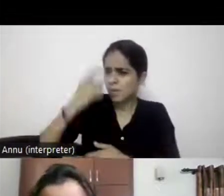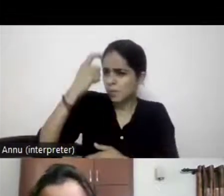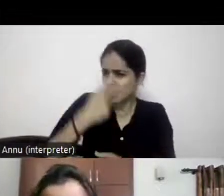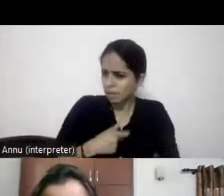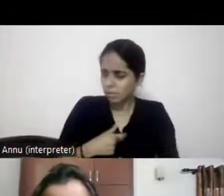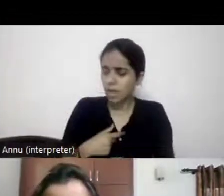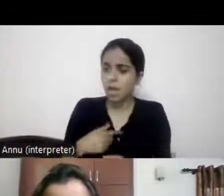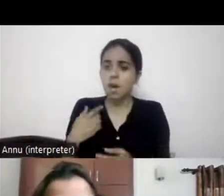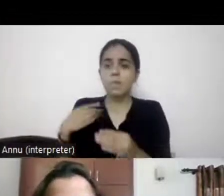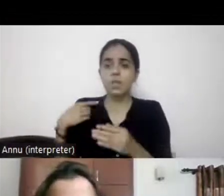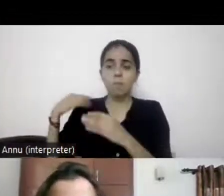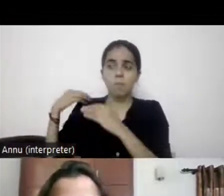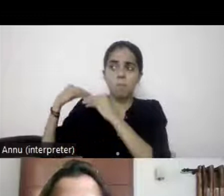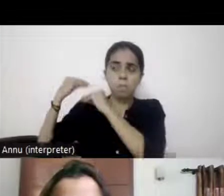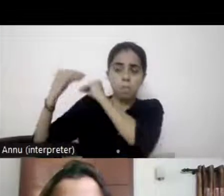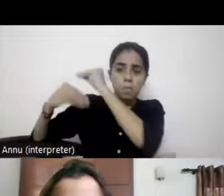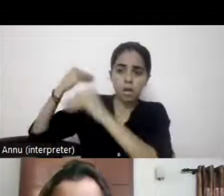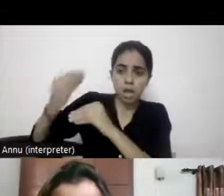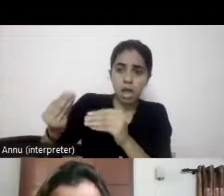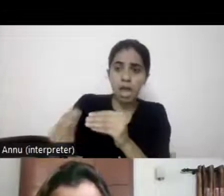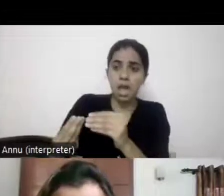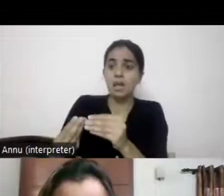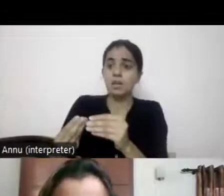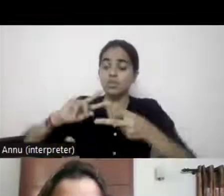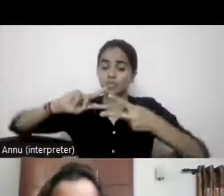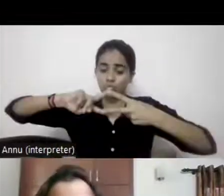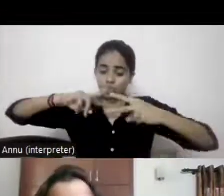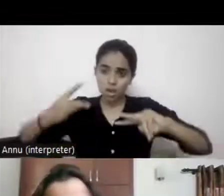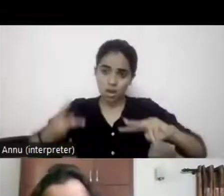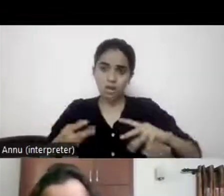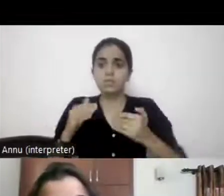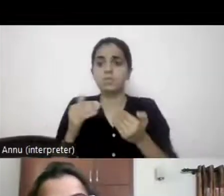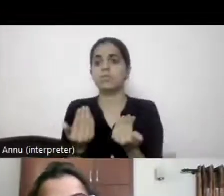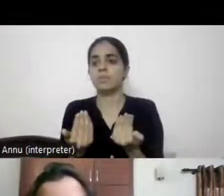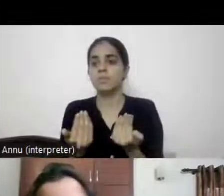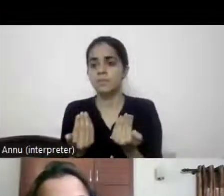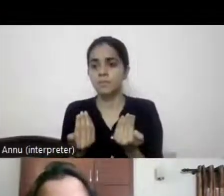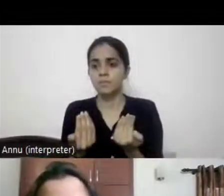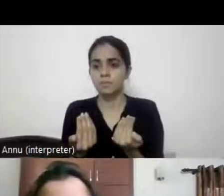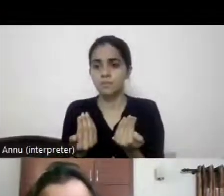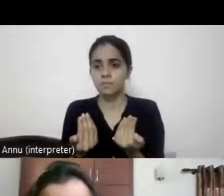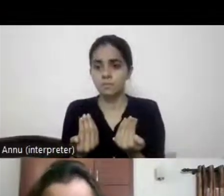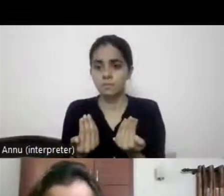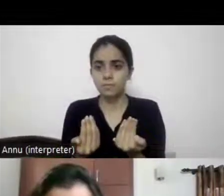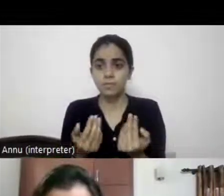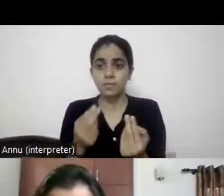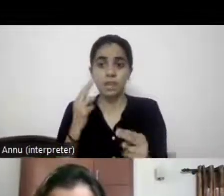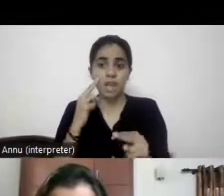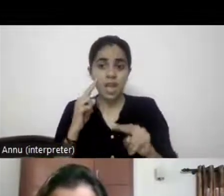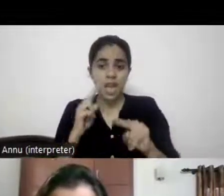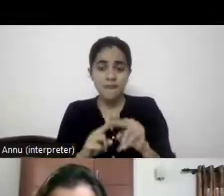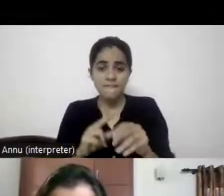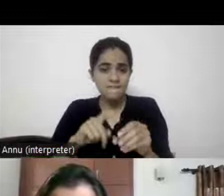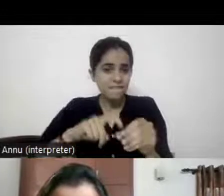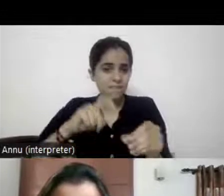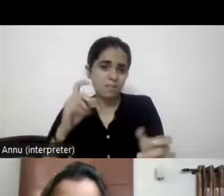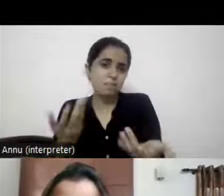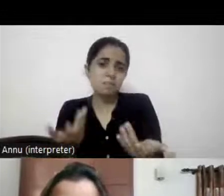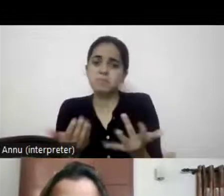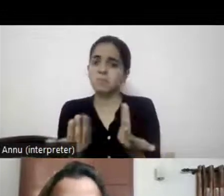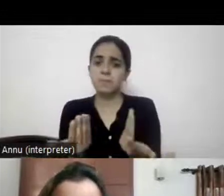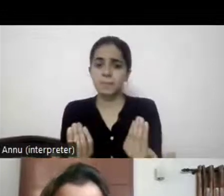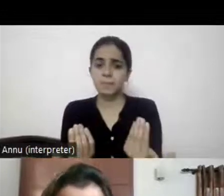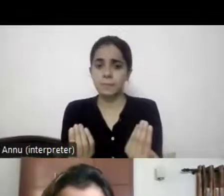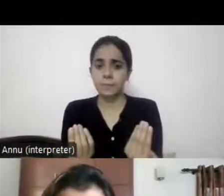inherited. And it would lead to an entire race of defectives if they are not eliminated. Something